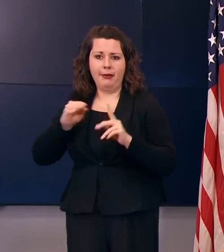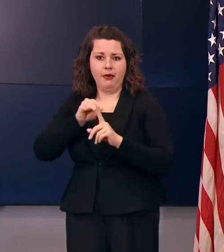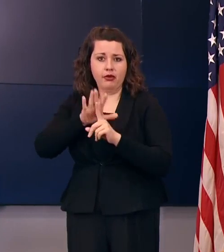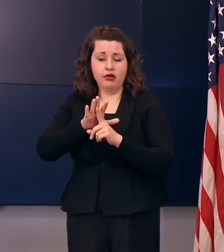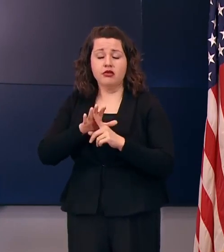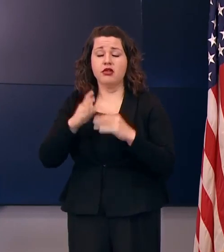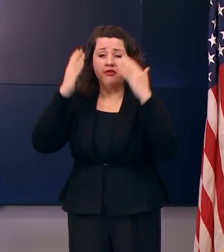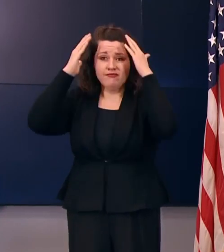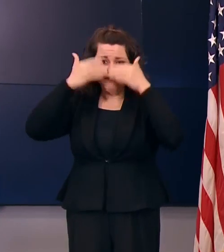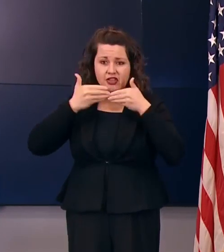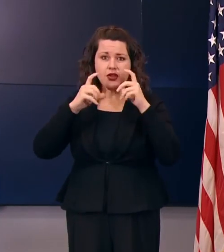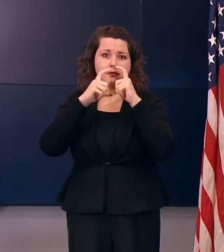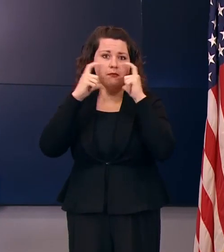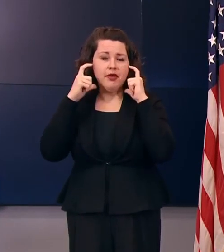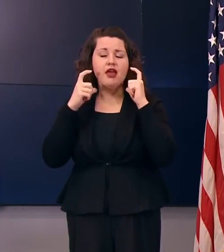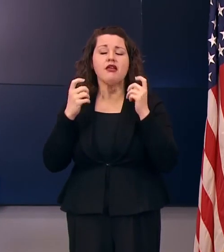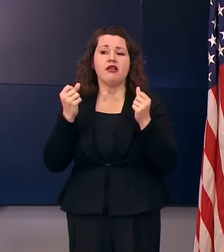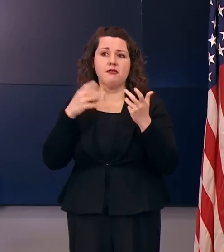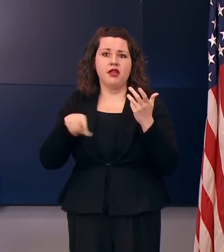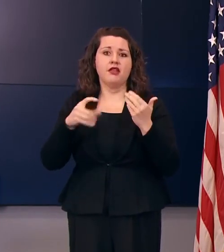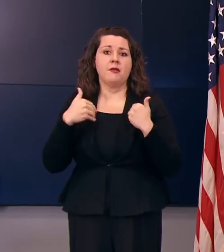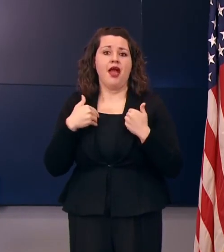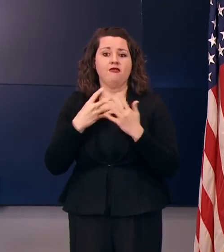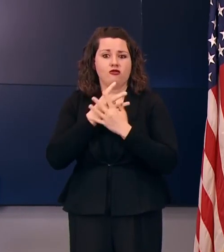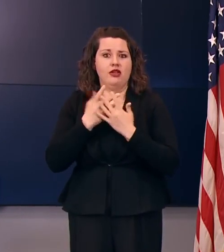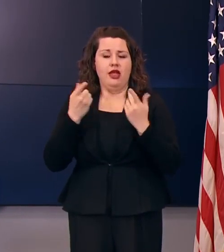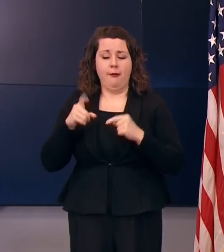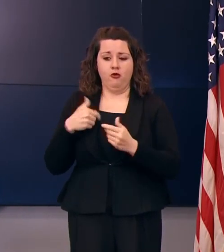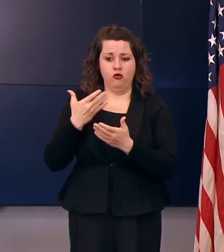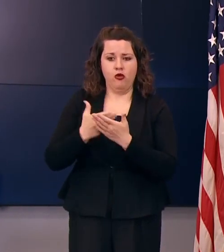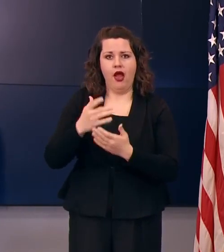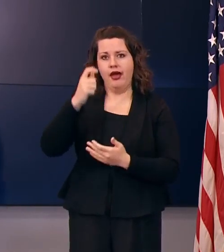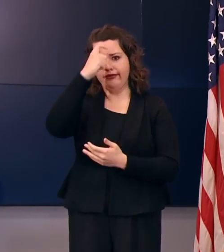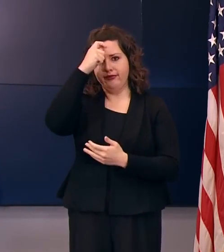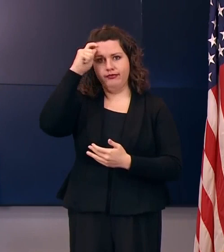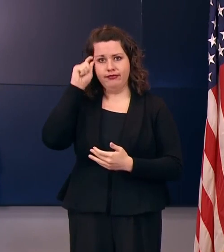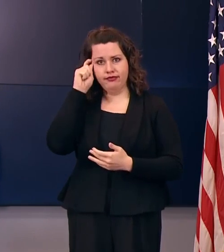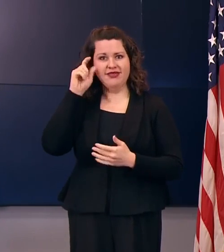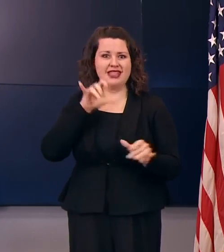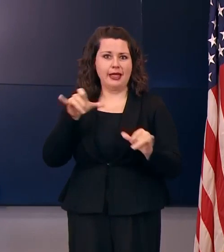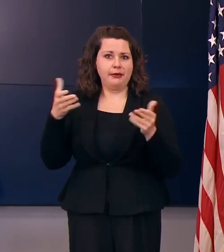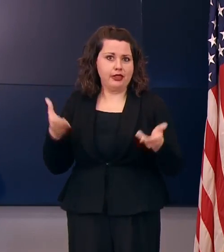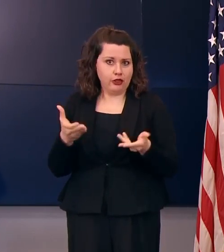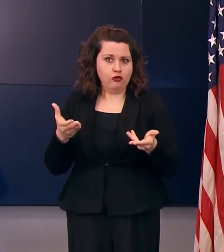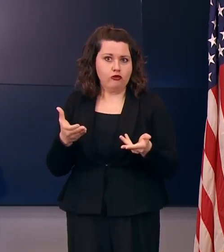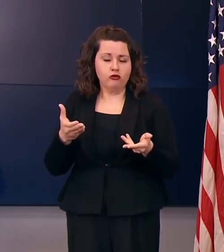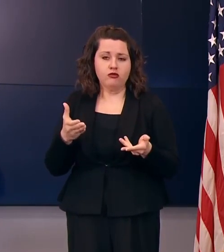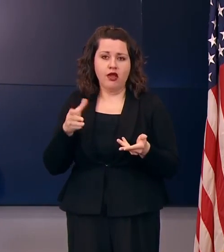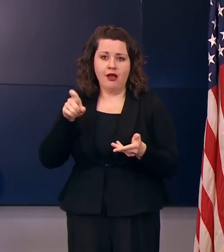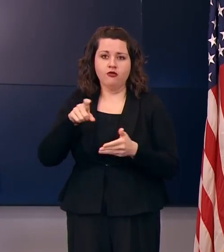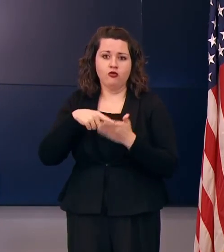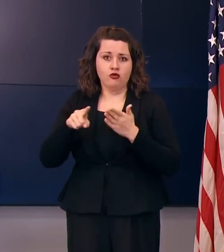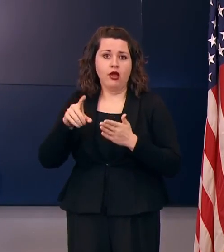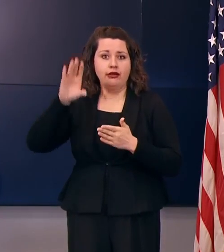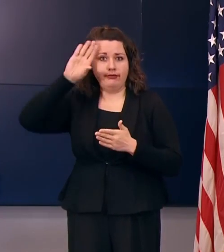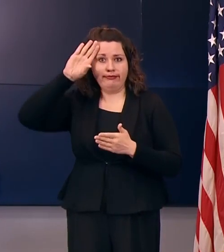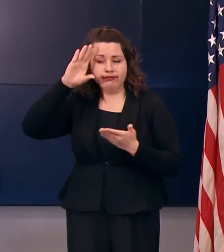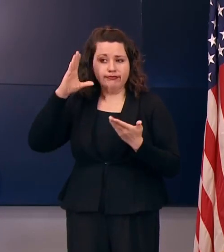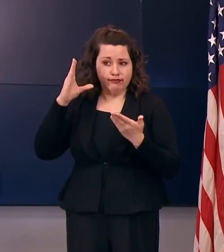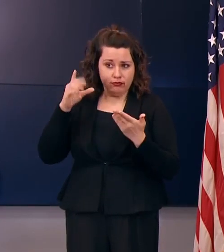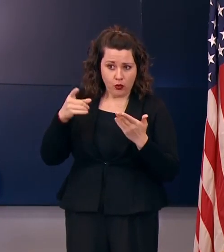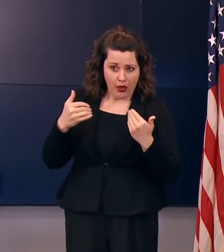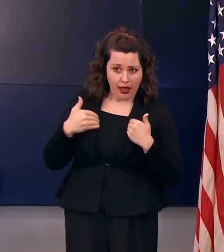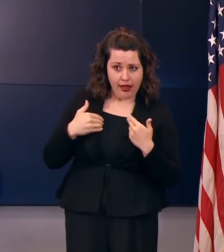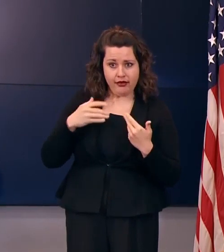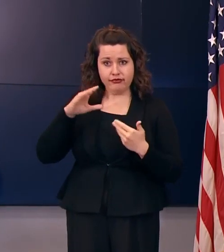Face shields, masks, a lot of them are doing screening when you come in, temperature screens, much like we do here at the CEOC, so that they are doing an